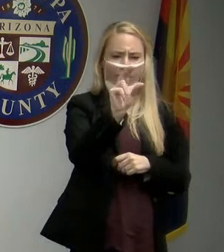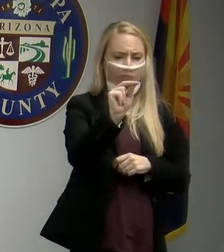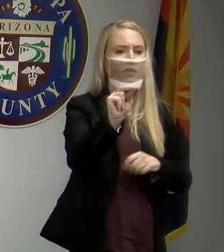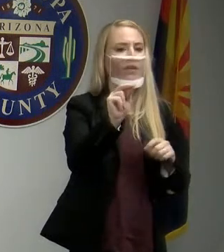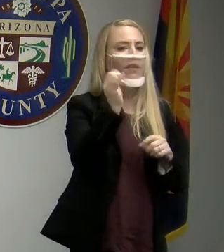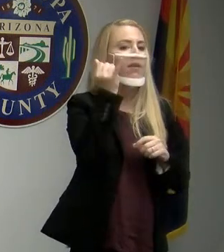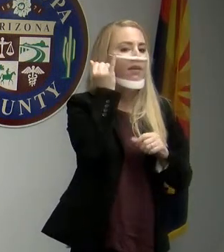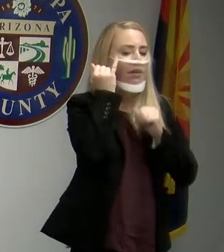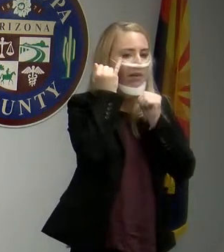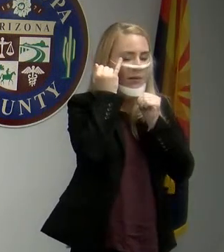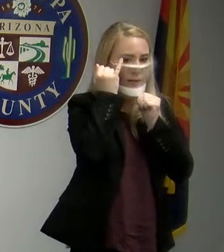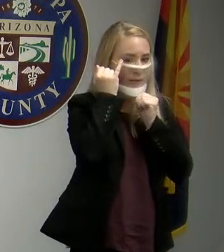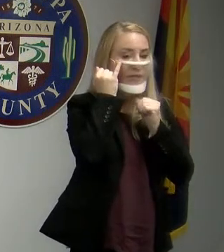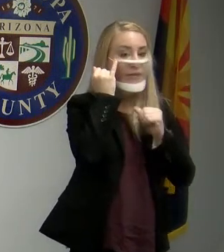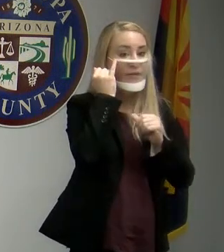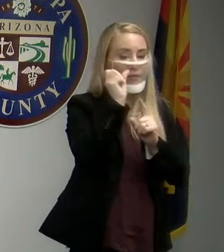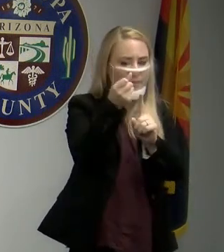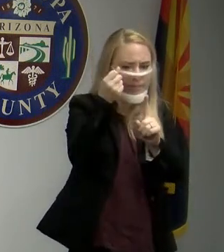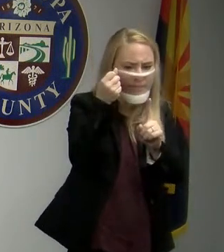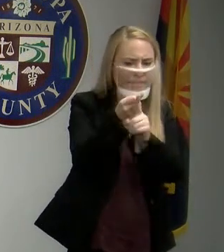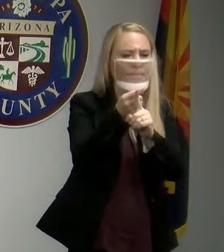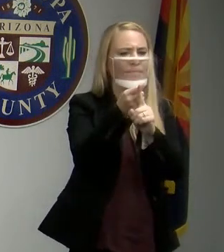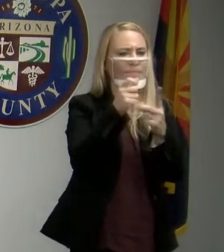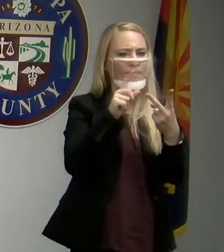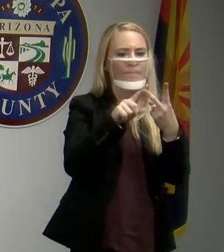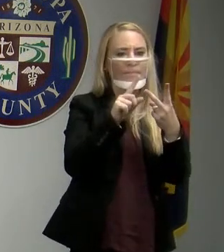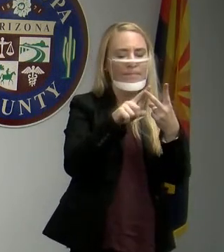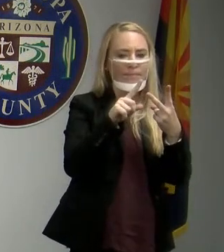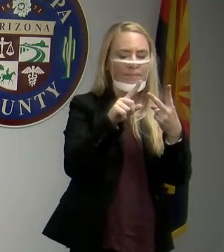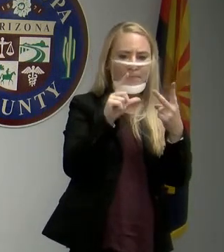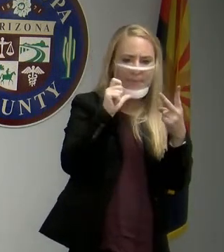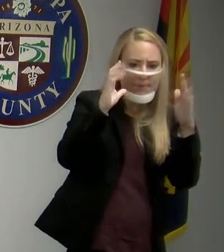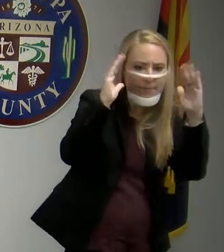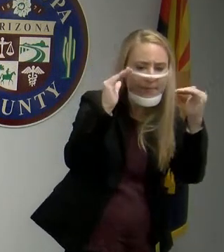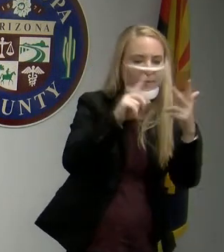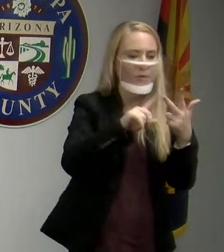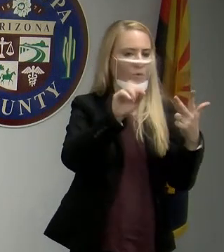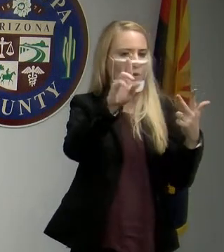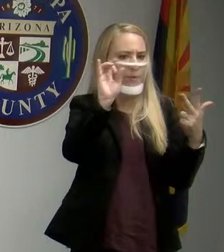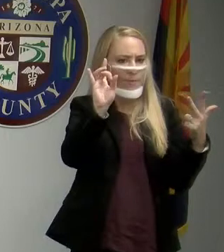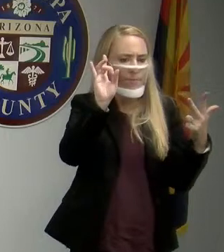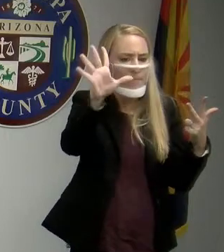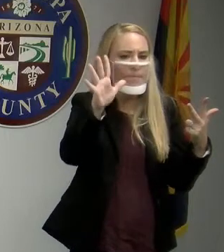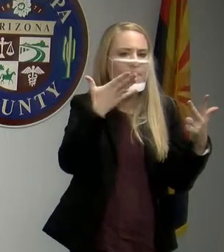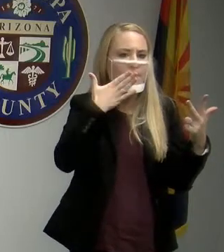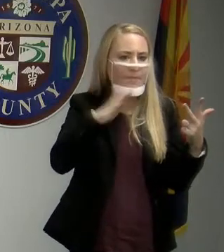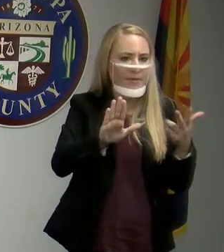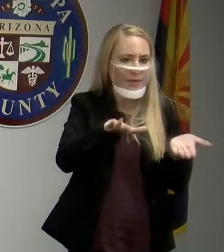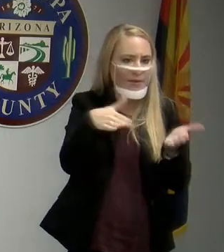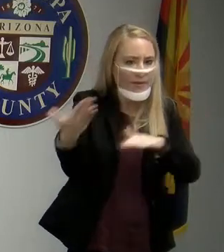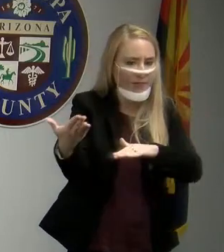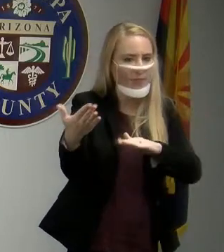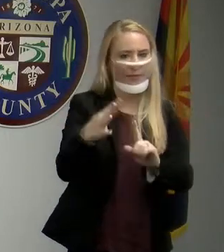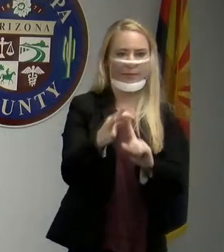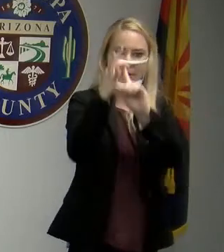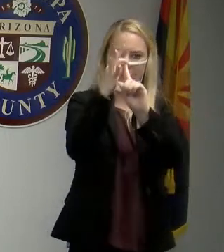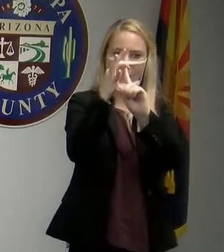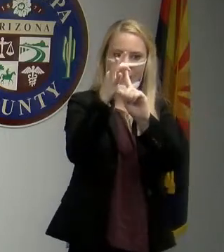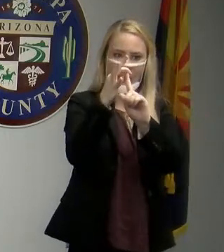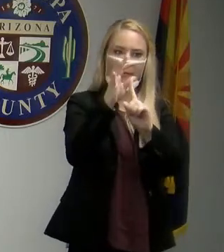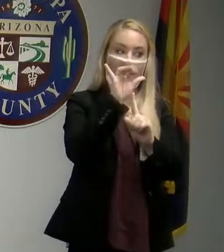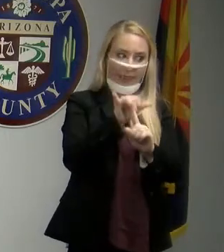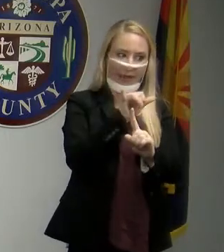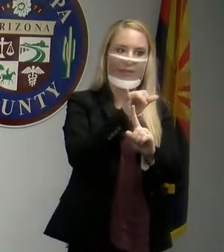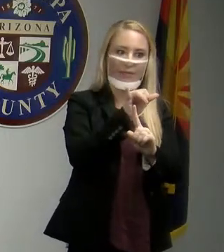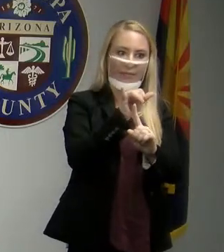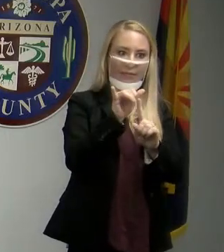medical investigations of sudden, unexpected, and violent deaths. And it's very important to understand that is their